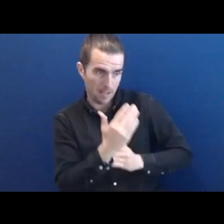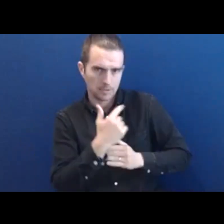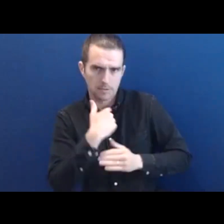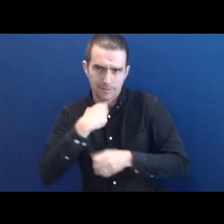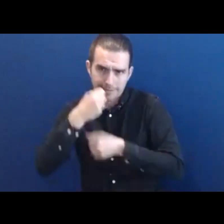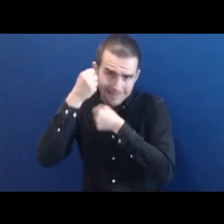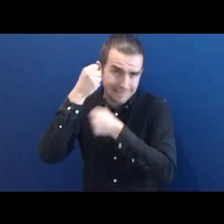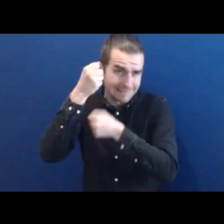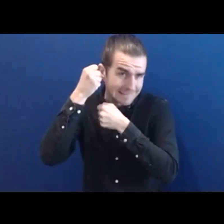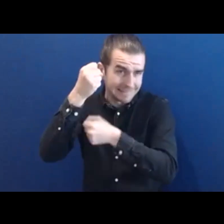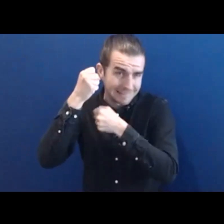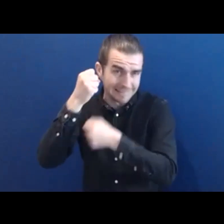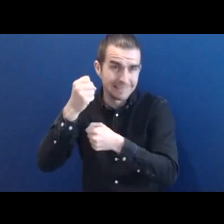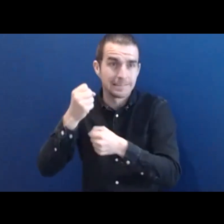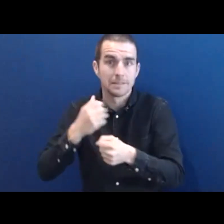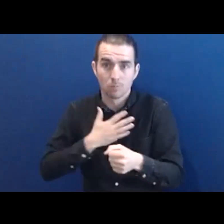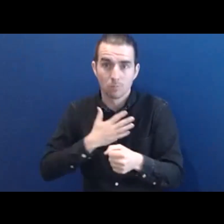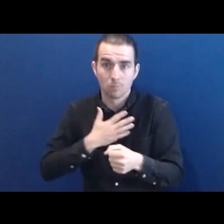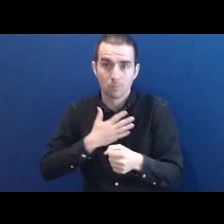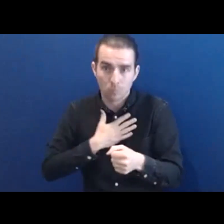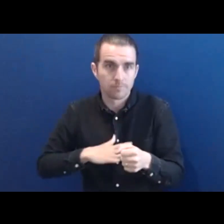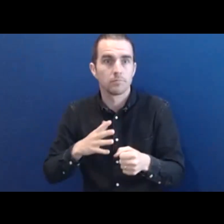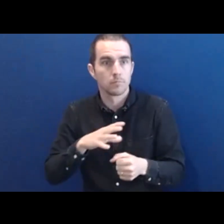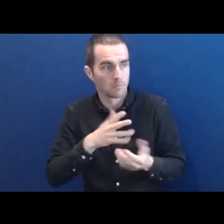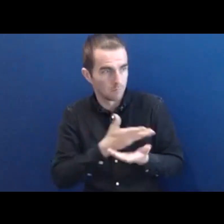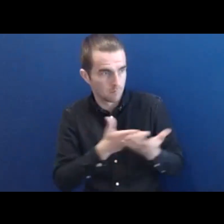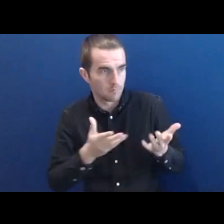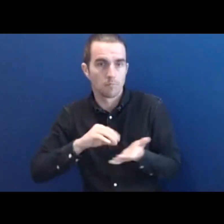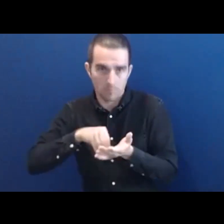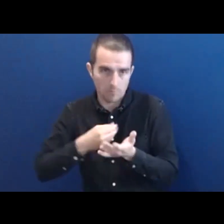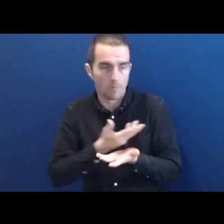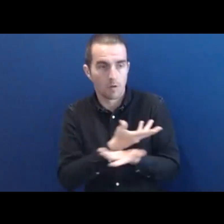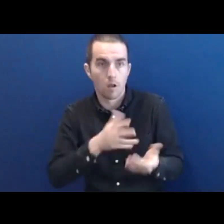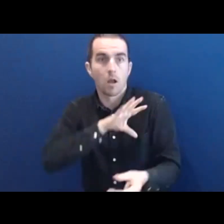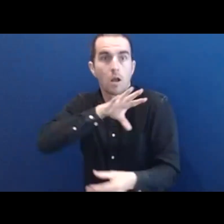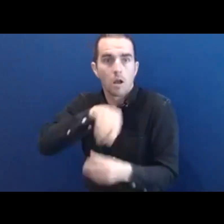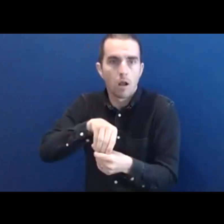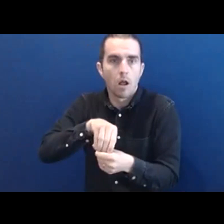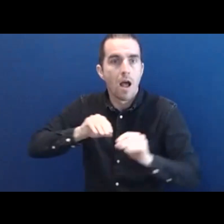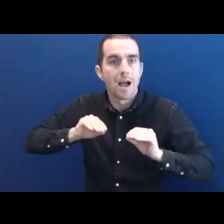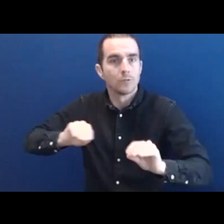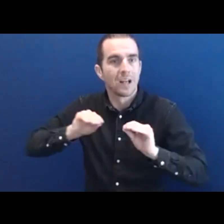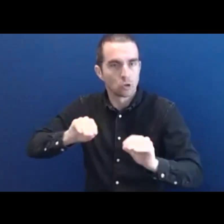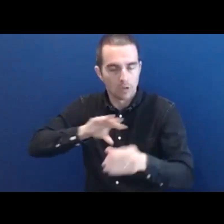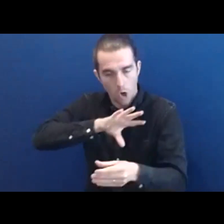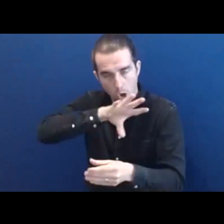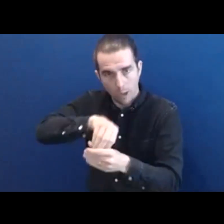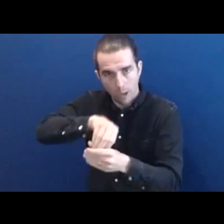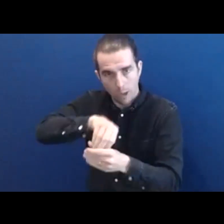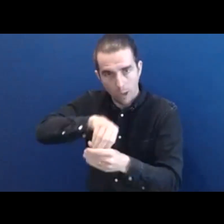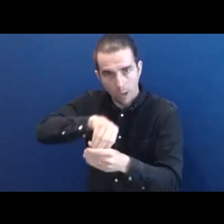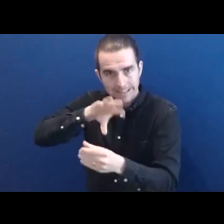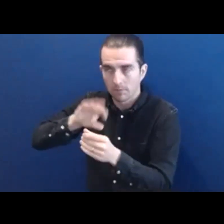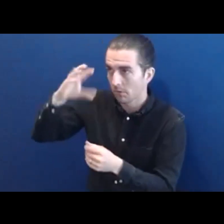education policy, because most of our members with disabilities are